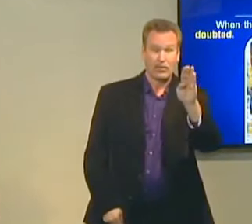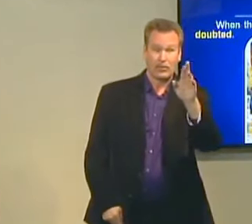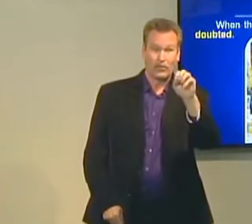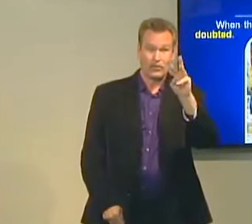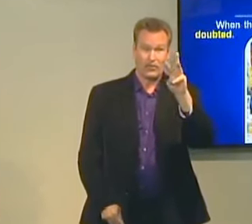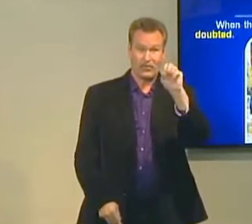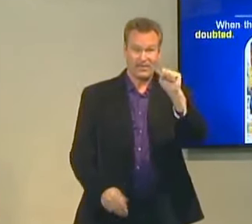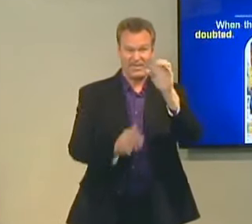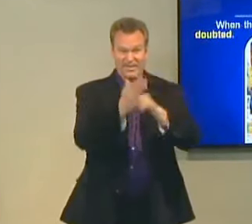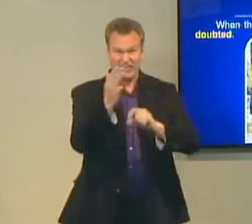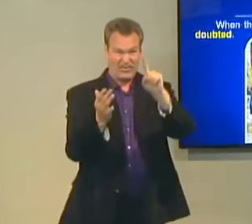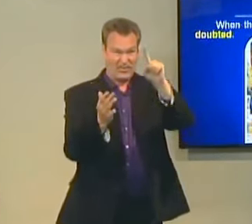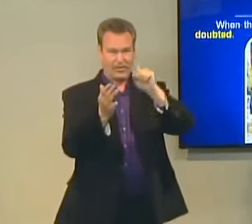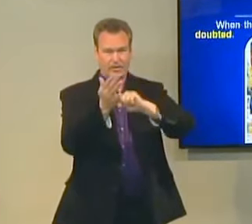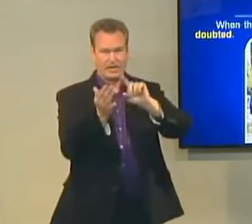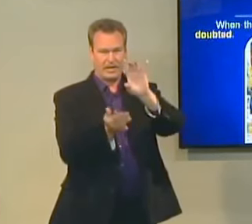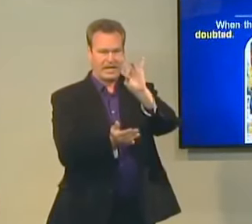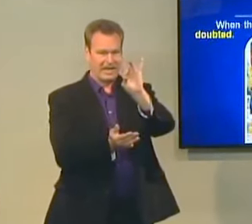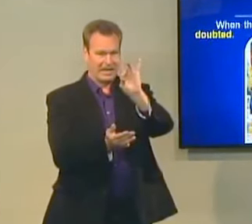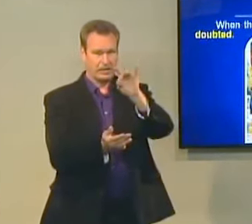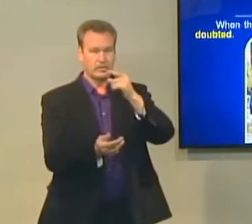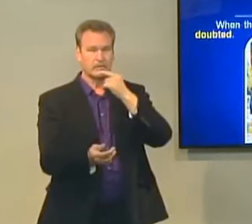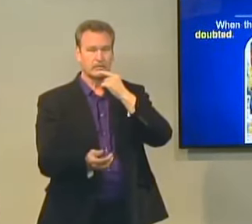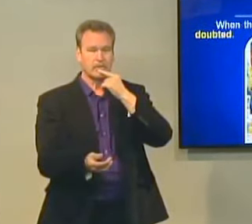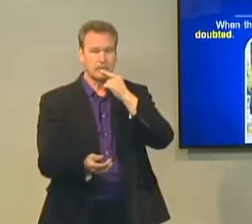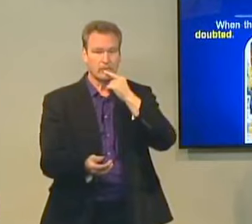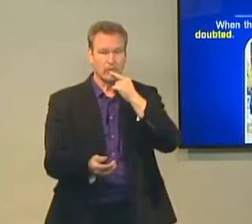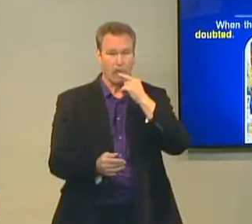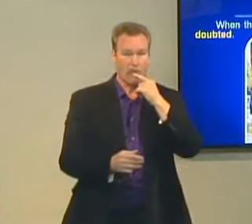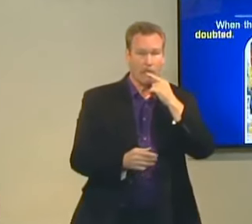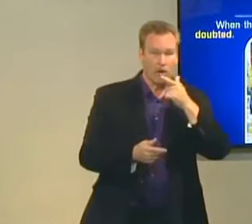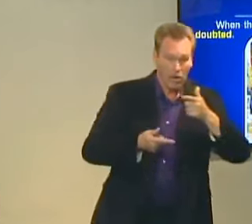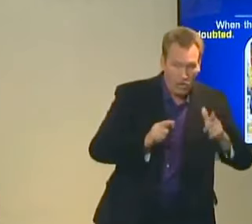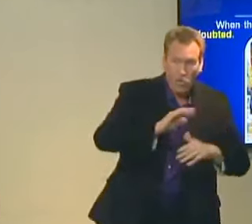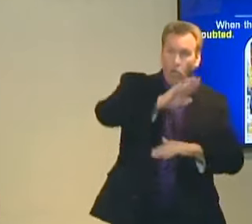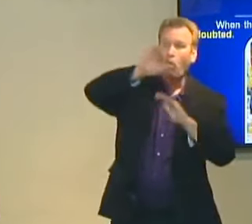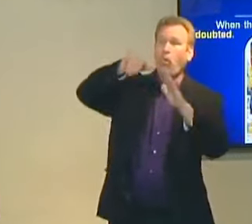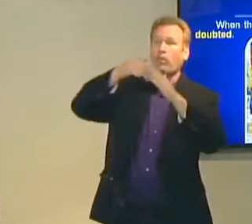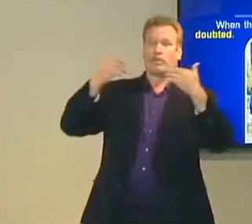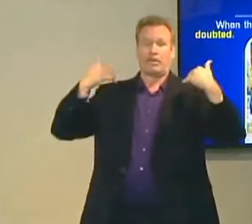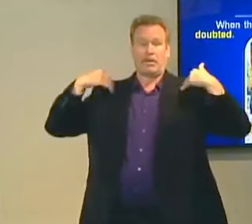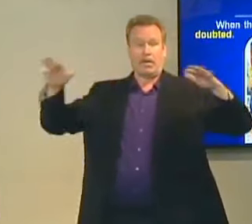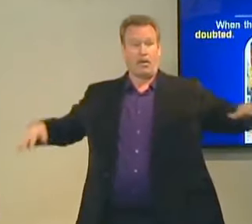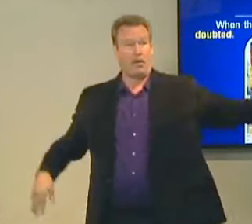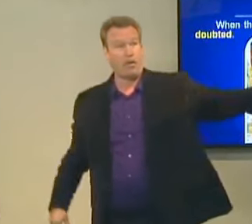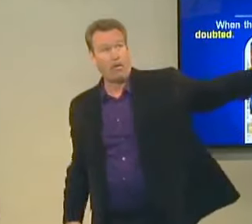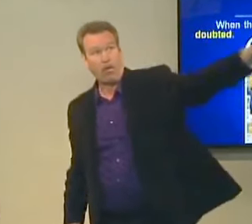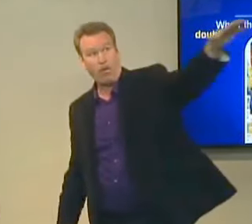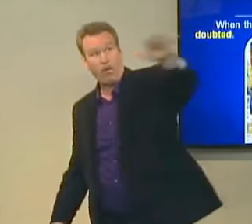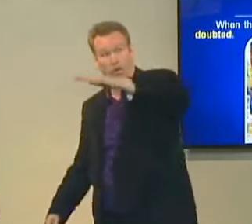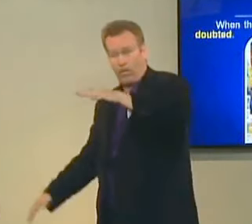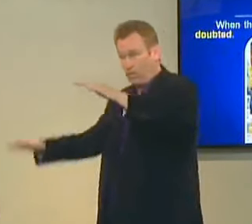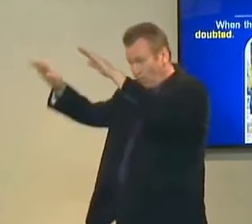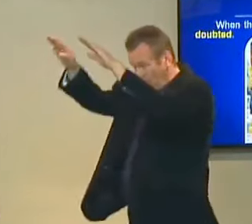God. In Hebrews, it says, All the